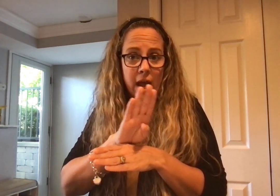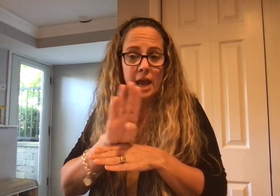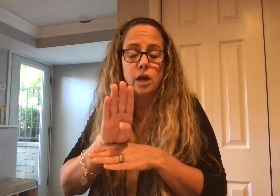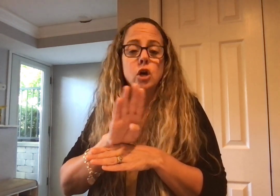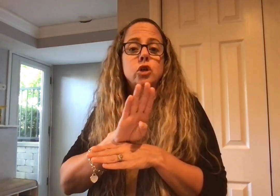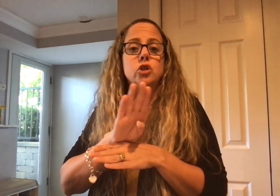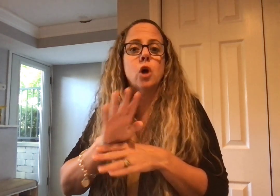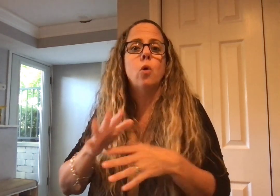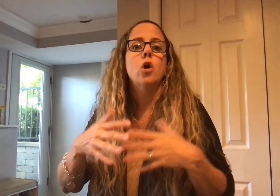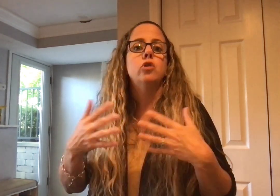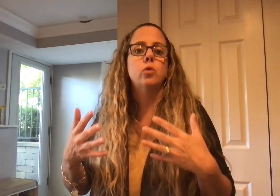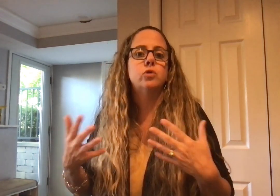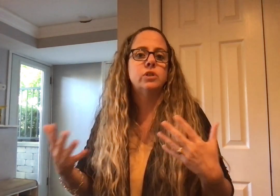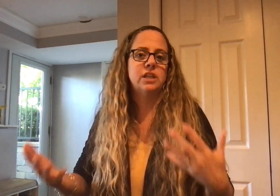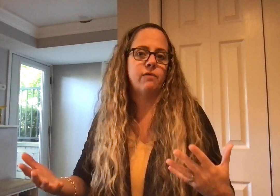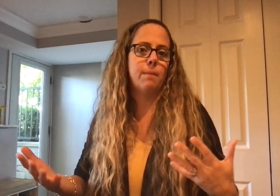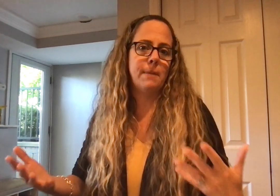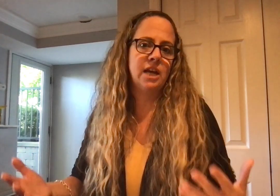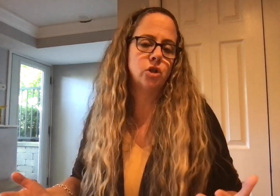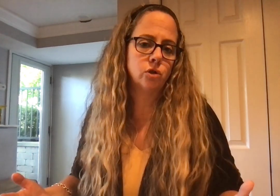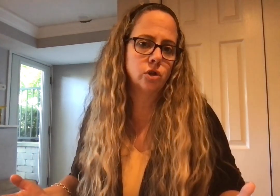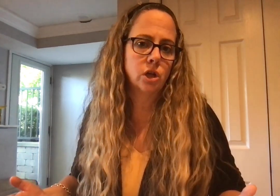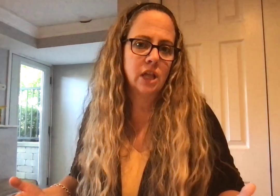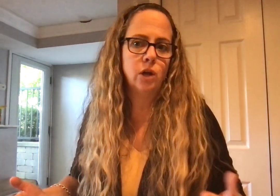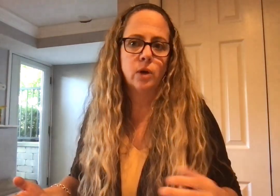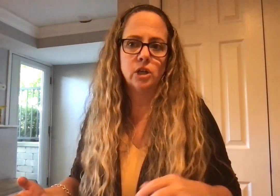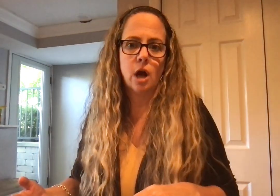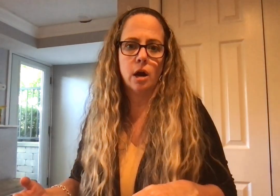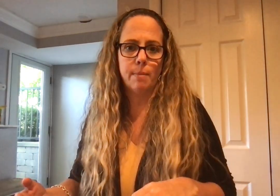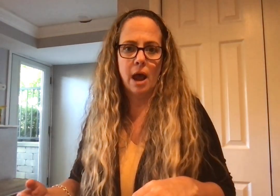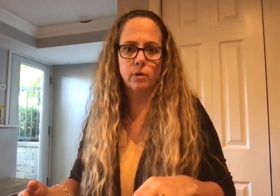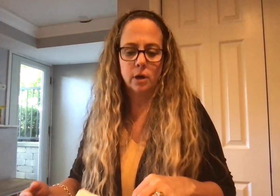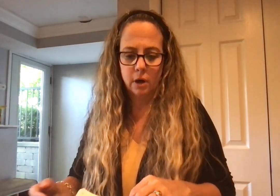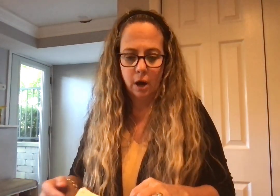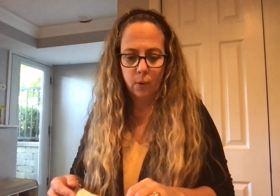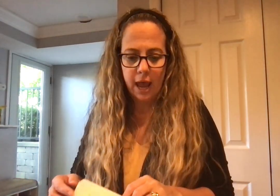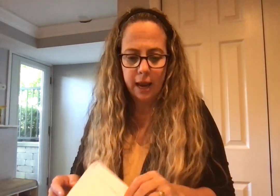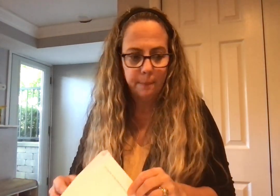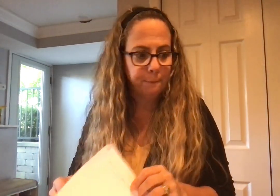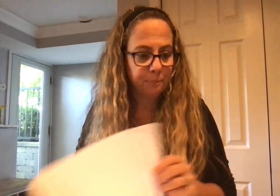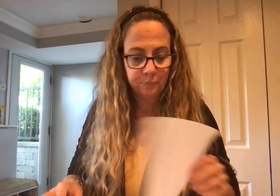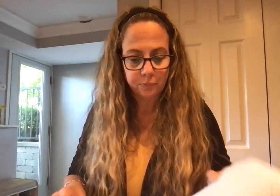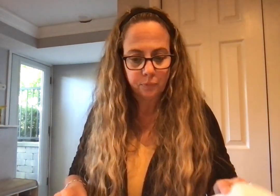Okay, so those are different majors that you can talk about. Okay.